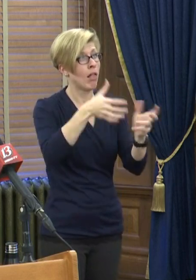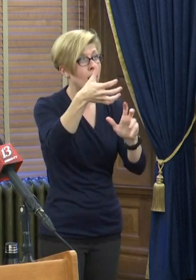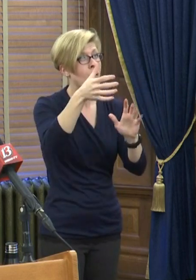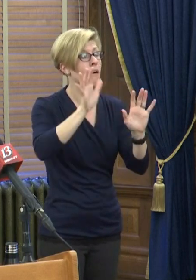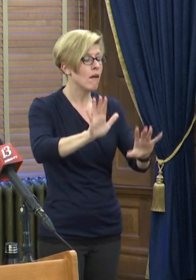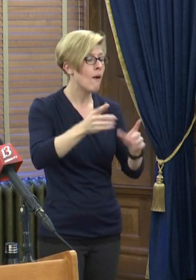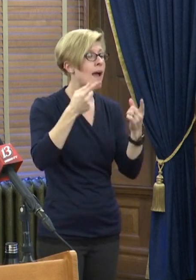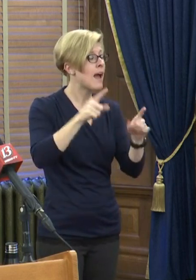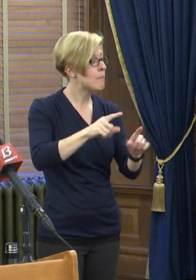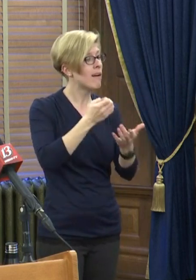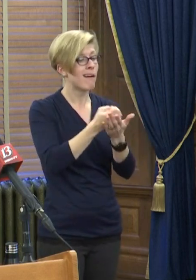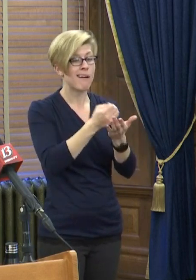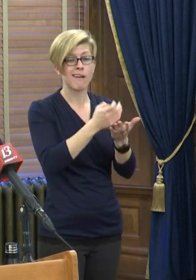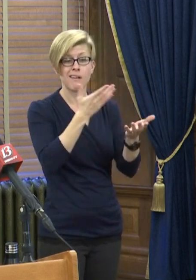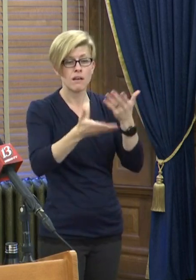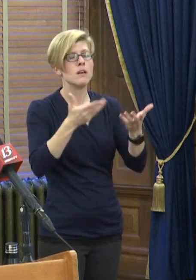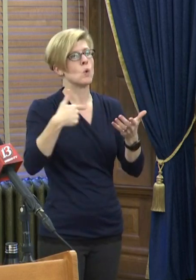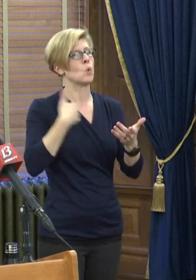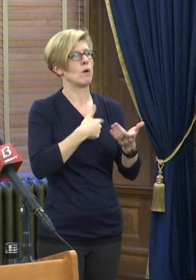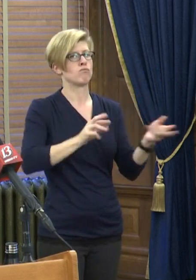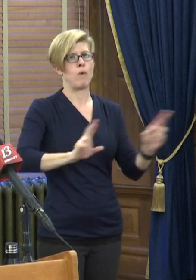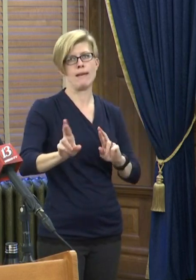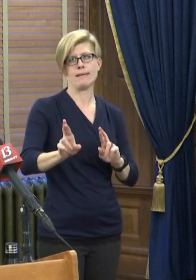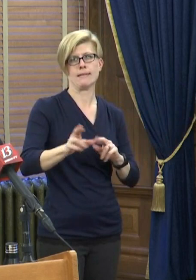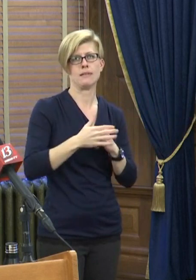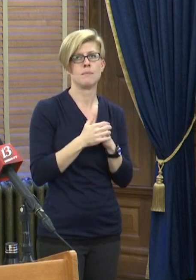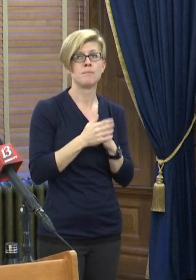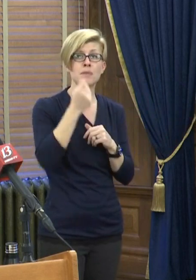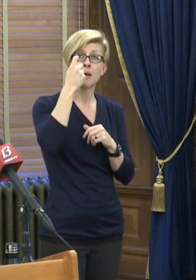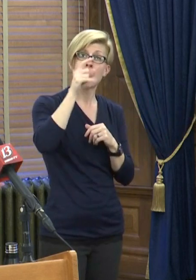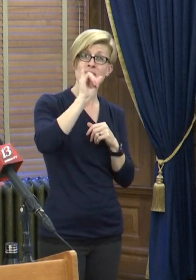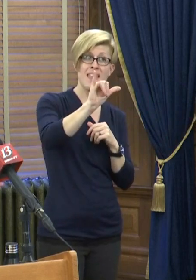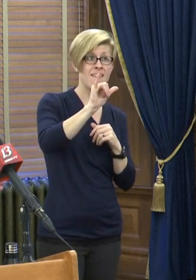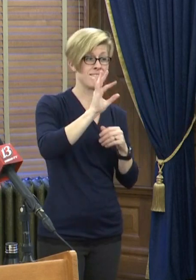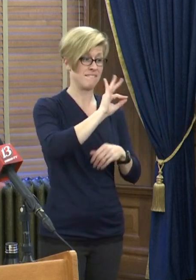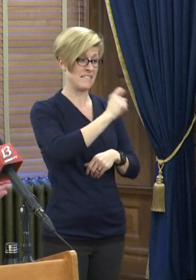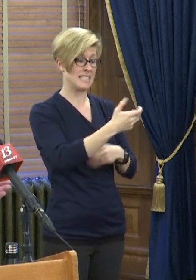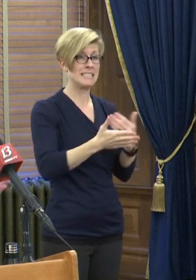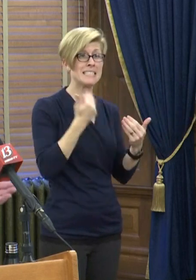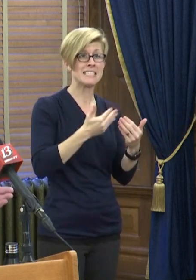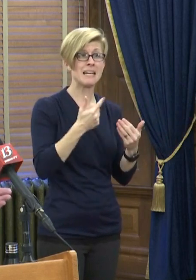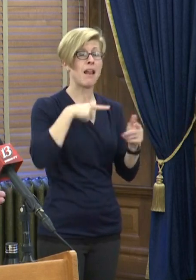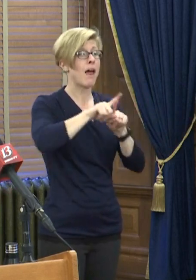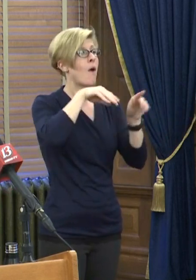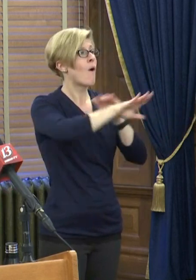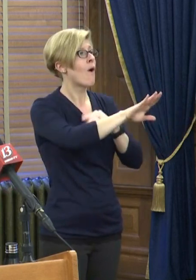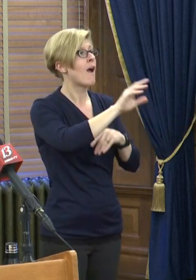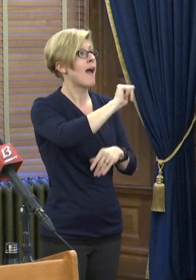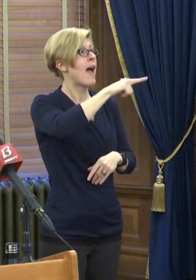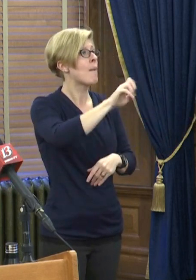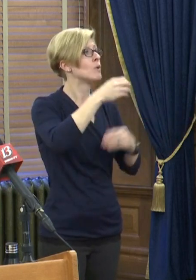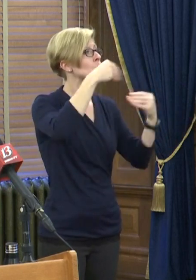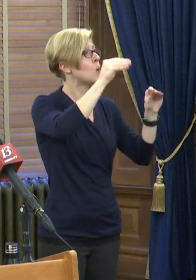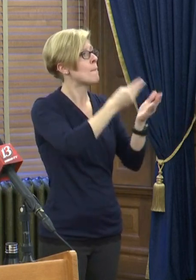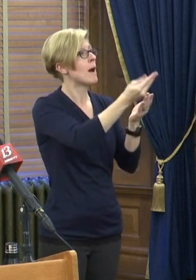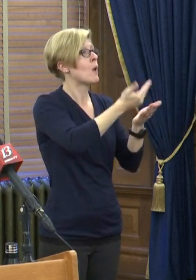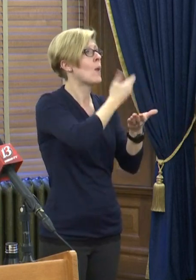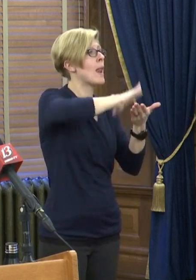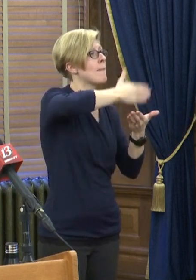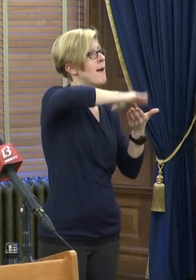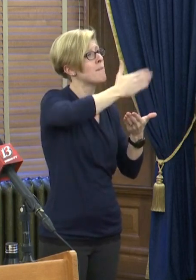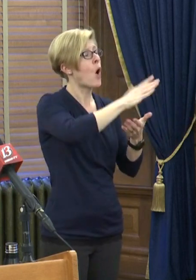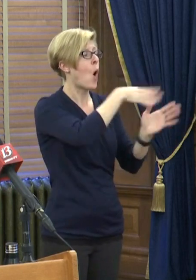prepared. That kind of project is not as simple as going to the Apple store and buying a new laptop. It's a